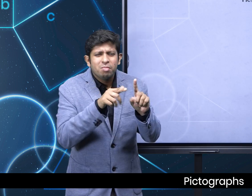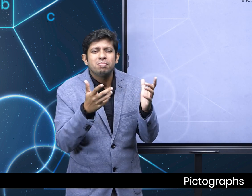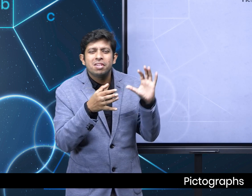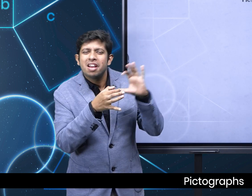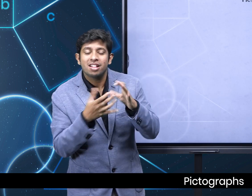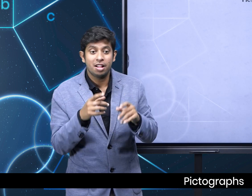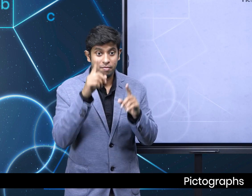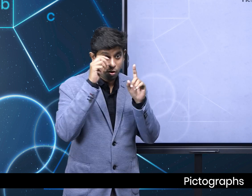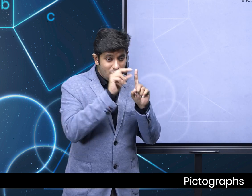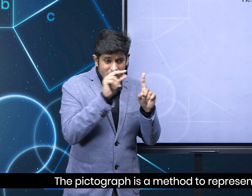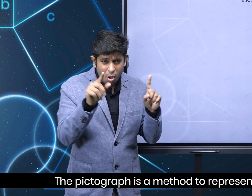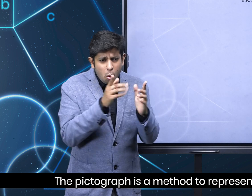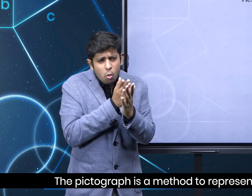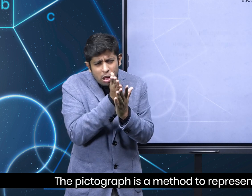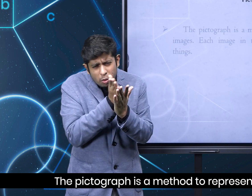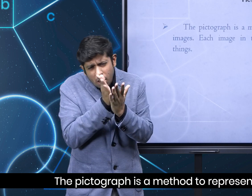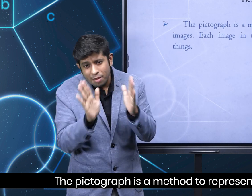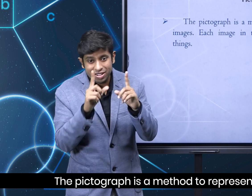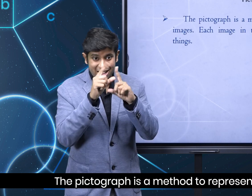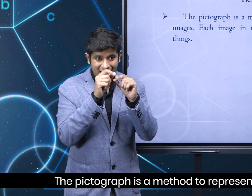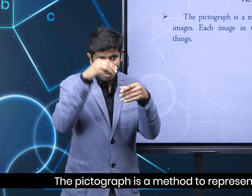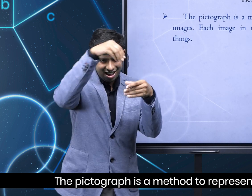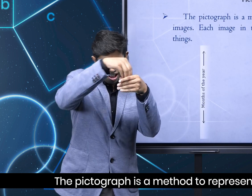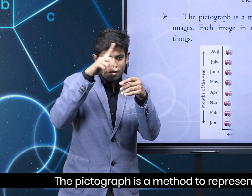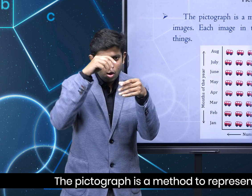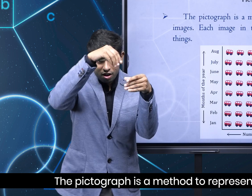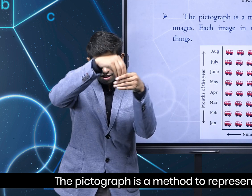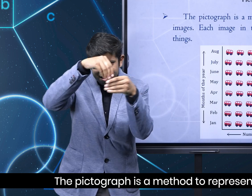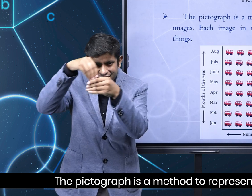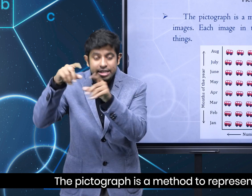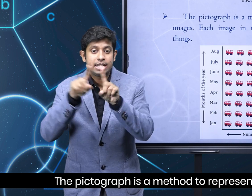Pictographs. The pictograph is a method to represent the data using images.